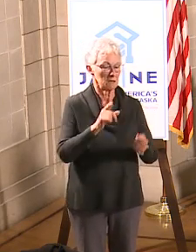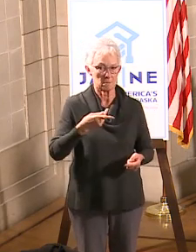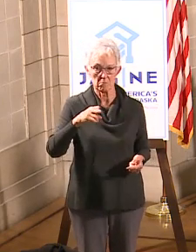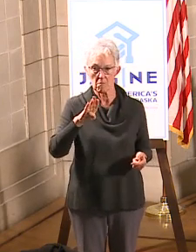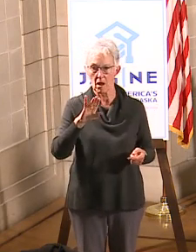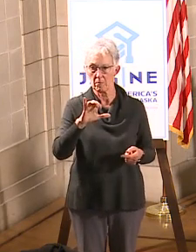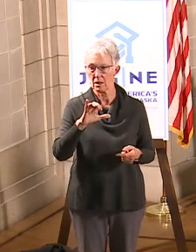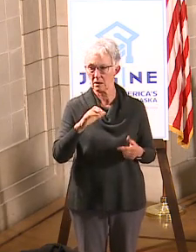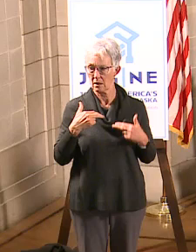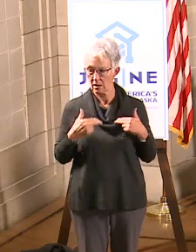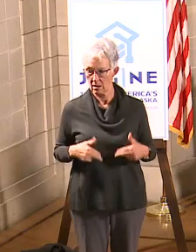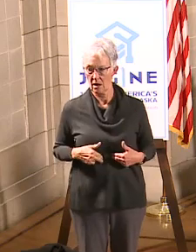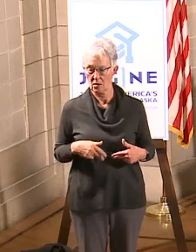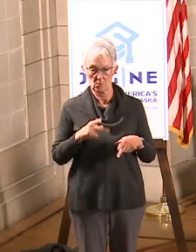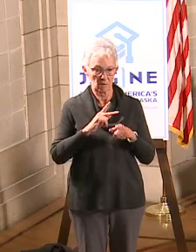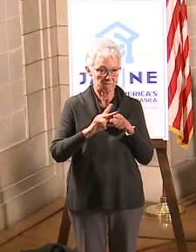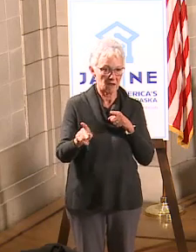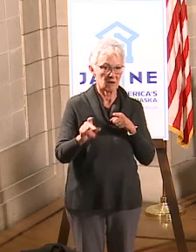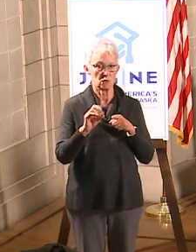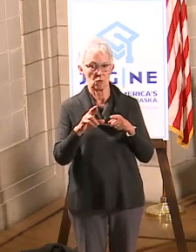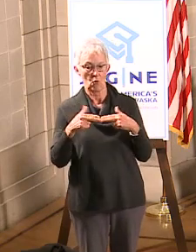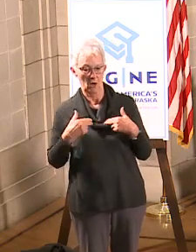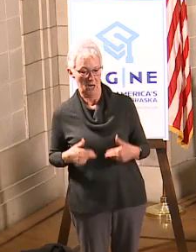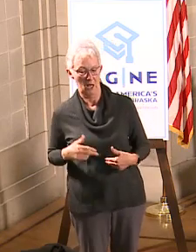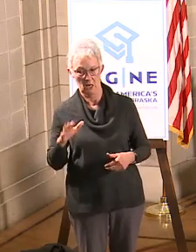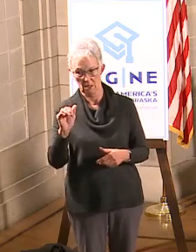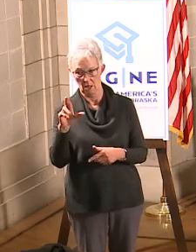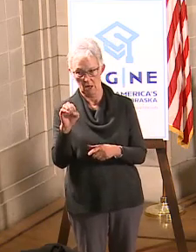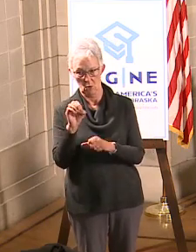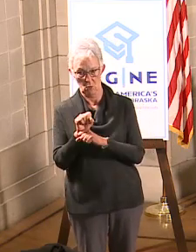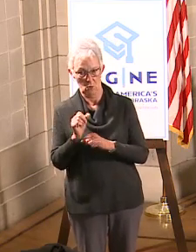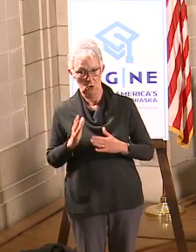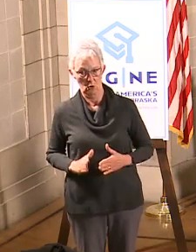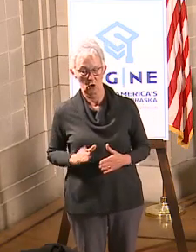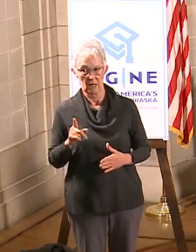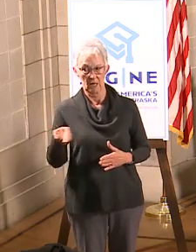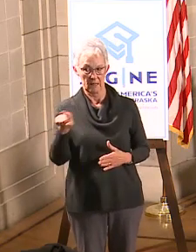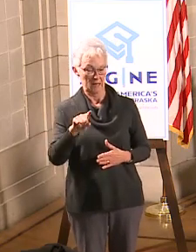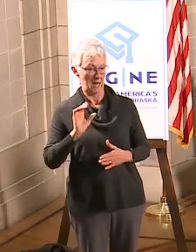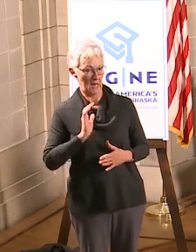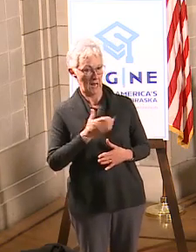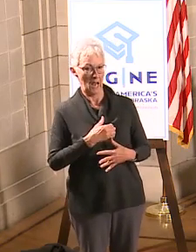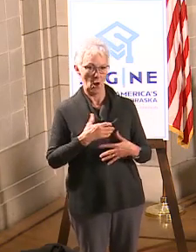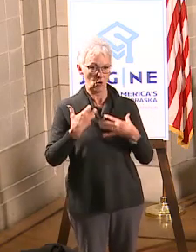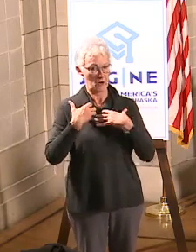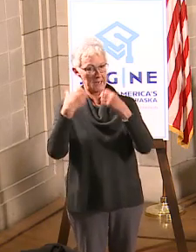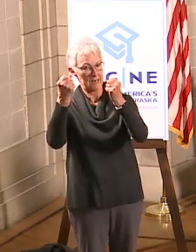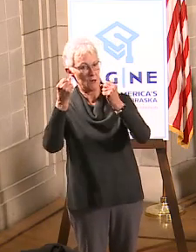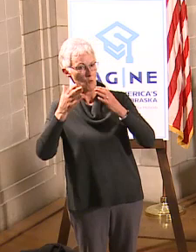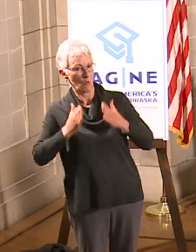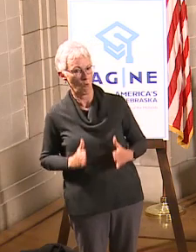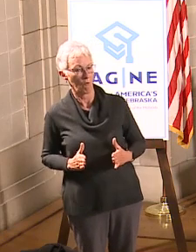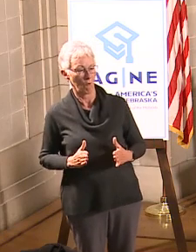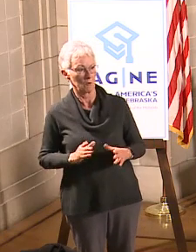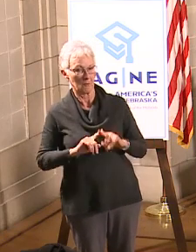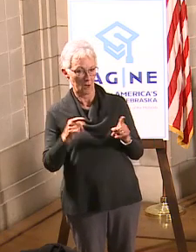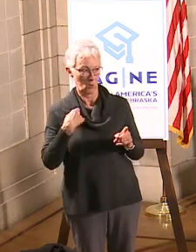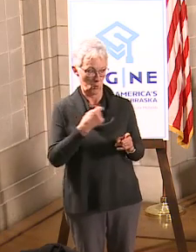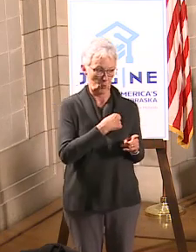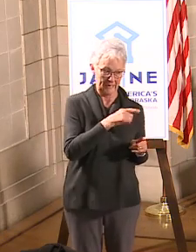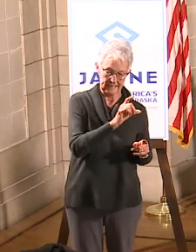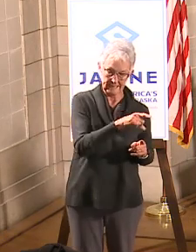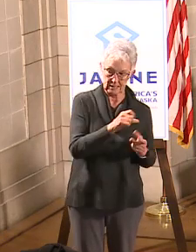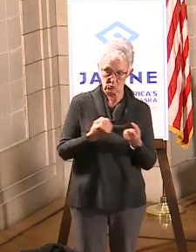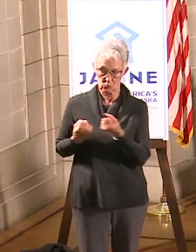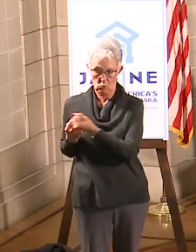health professional or healthcare worker. They are our heroes, but we need to do more. We need to